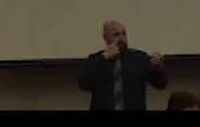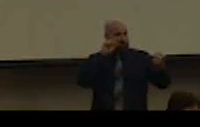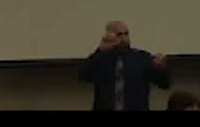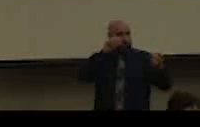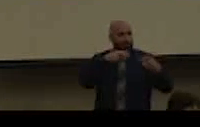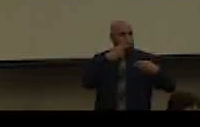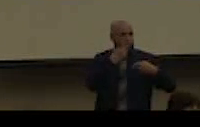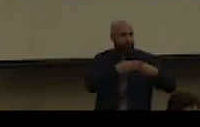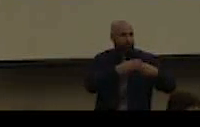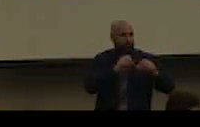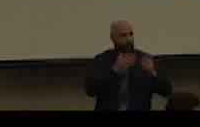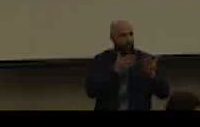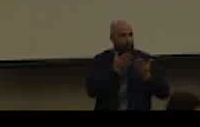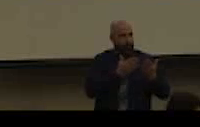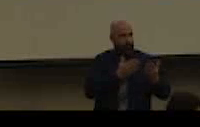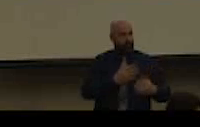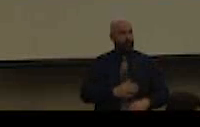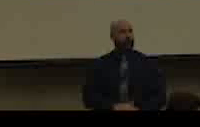whether I am